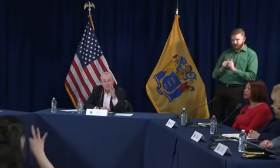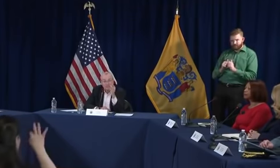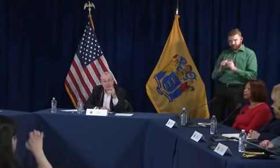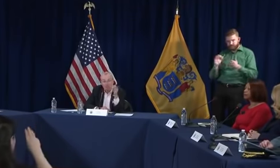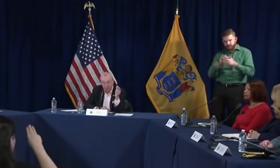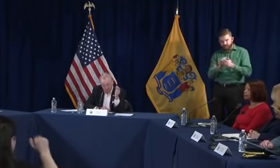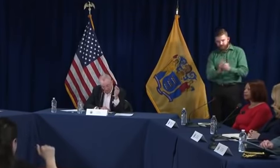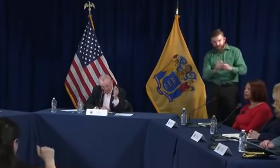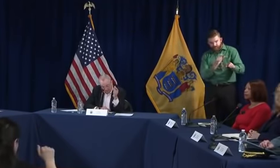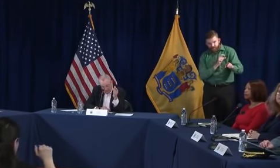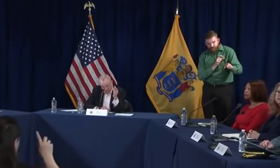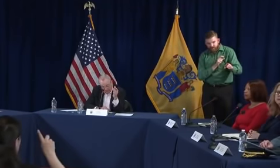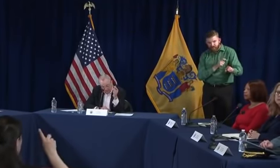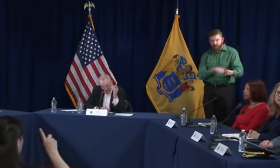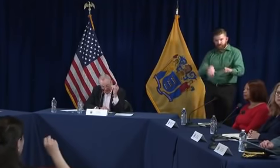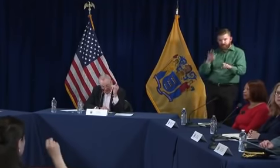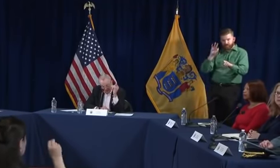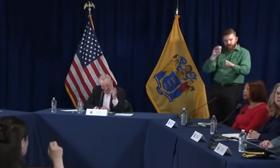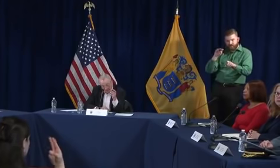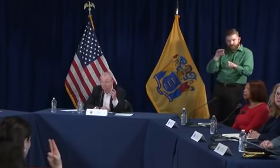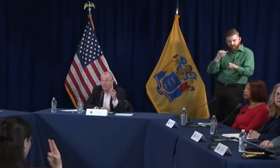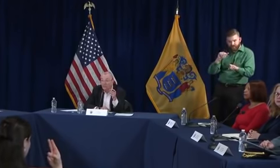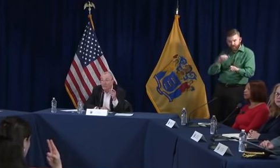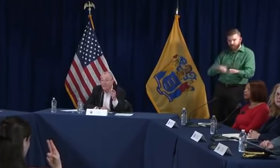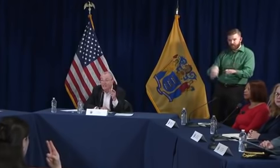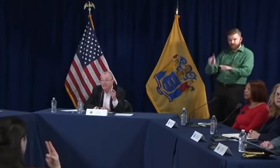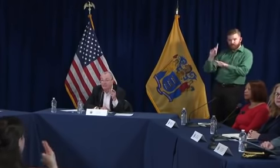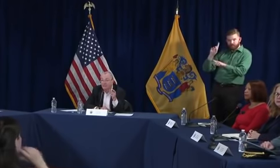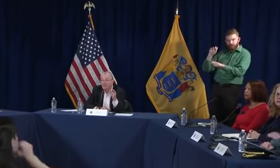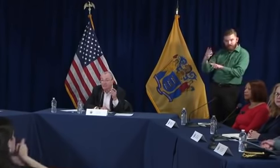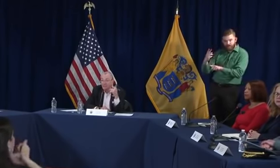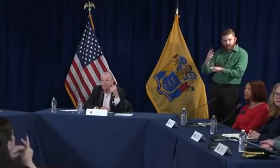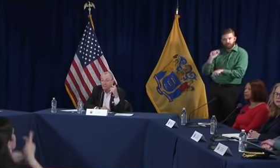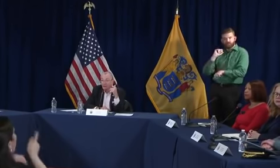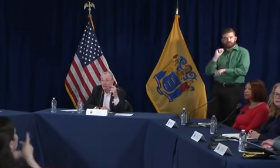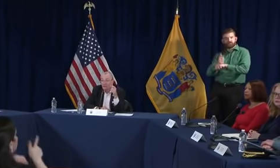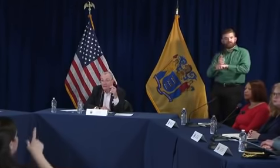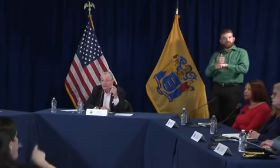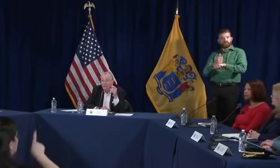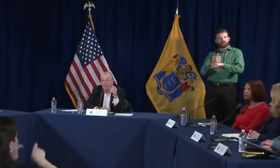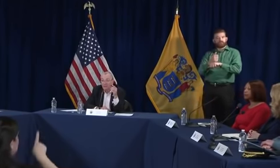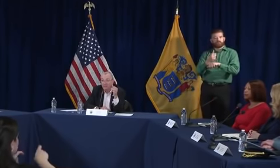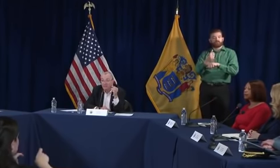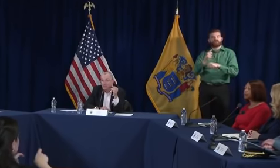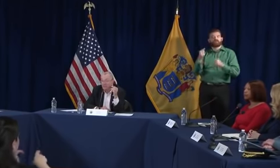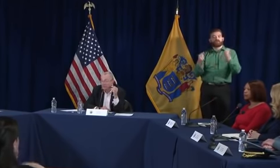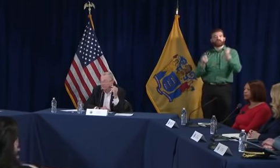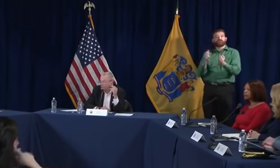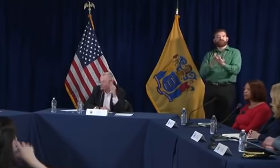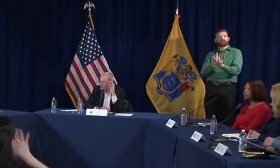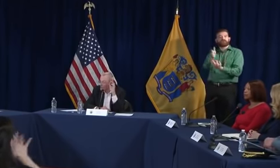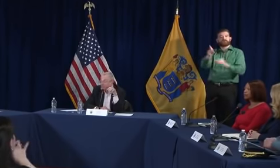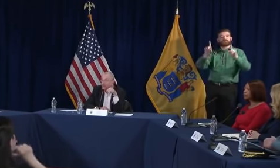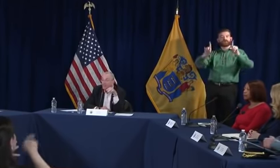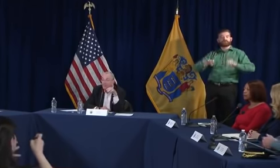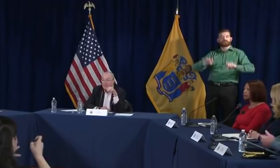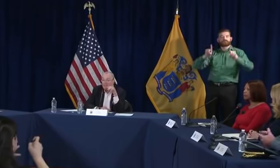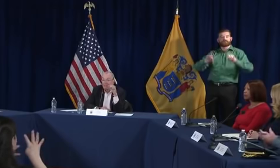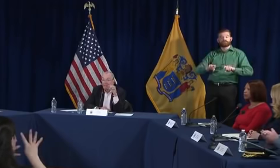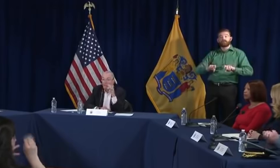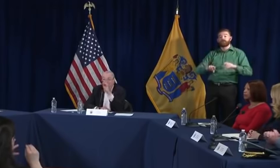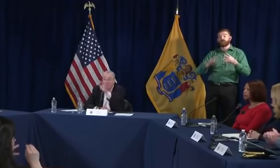drive-through. That's going to be a little bit more off. Middlesex has 40 cases, and my home county and Monmouth have 32. Those are the